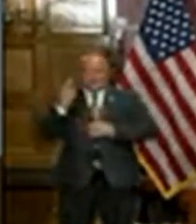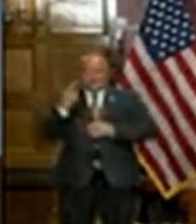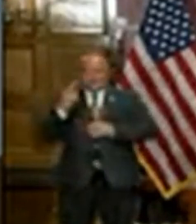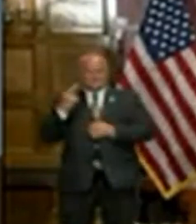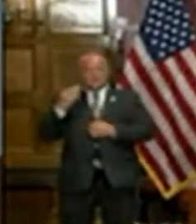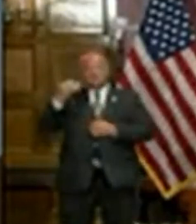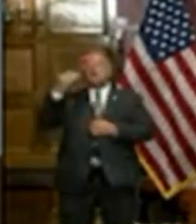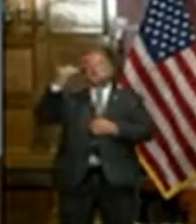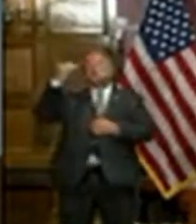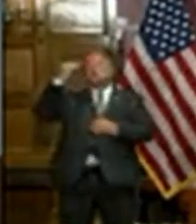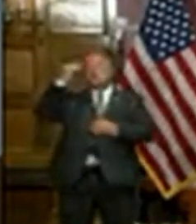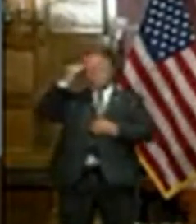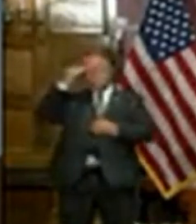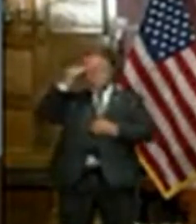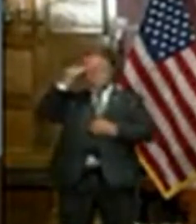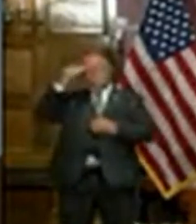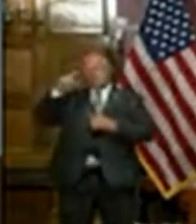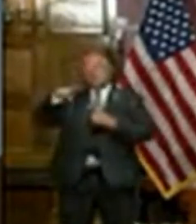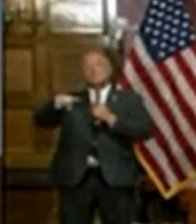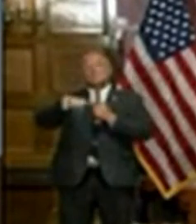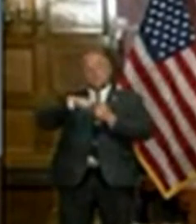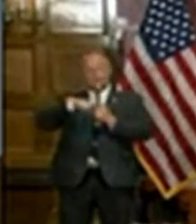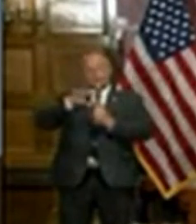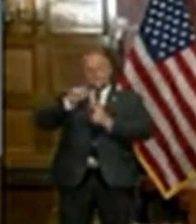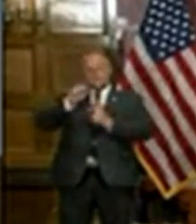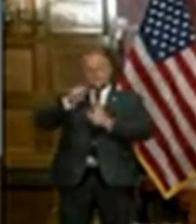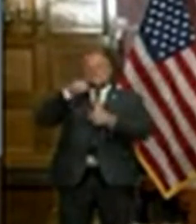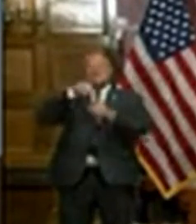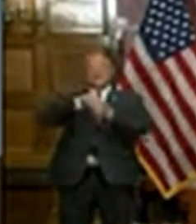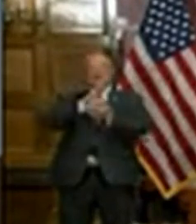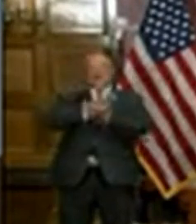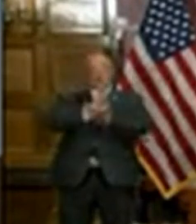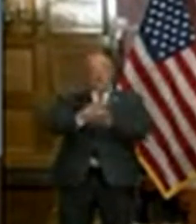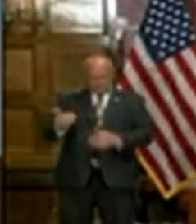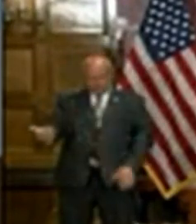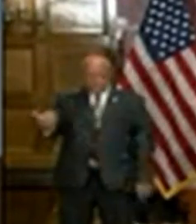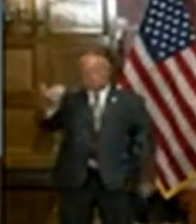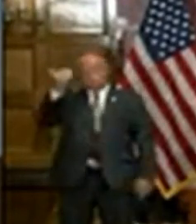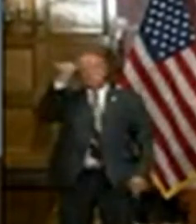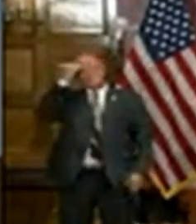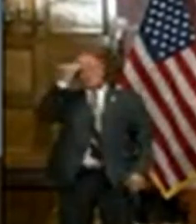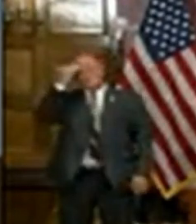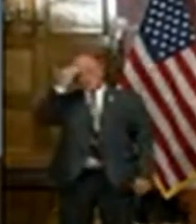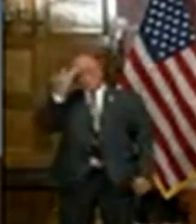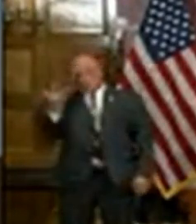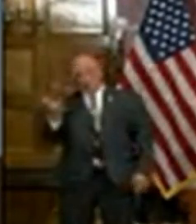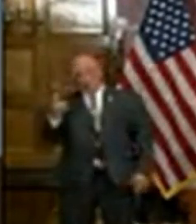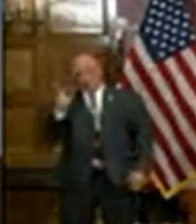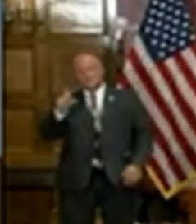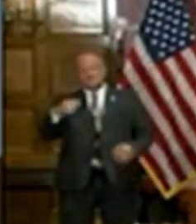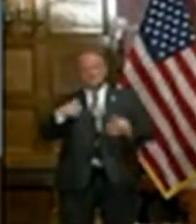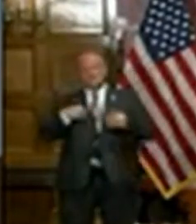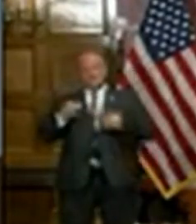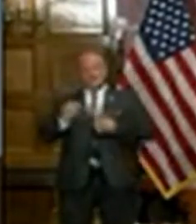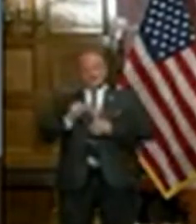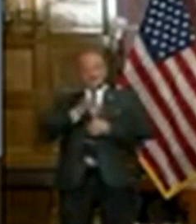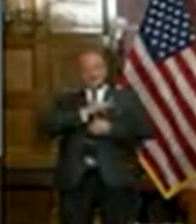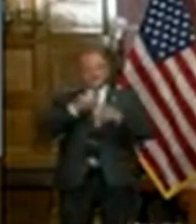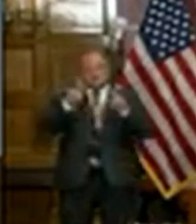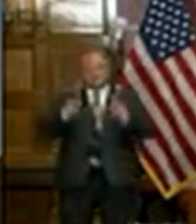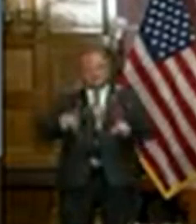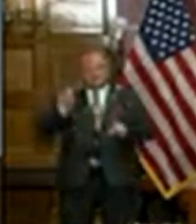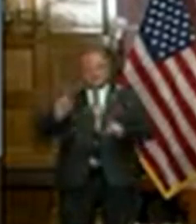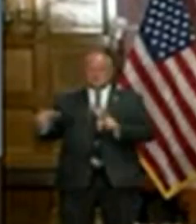we know that there's going to be a positive case in the school. We know that because of that, we might have to have a staff person that